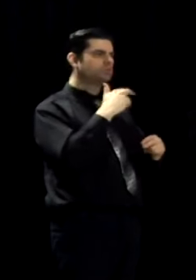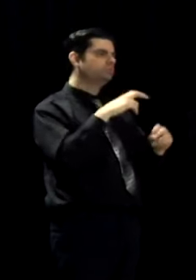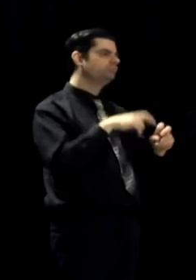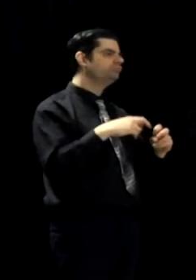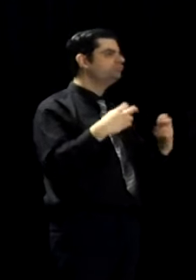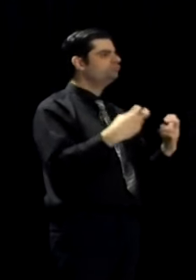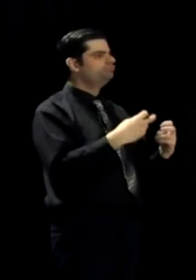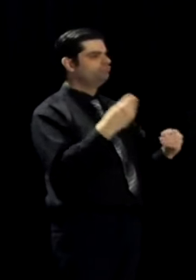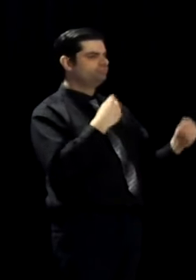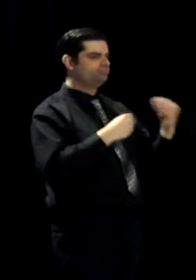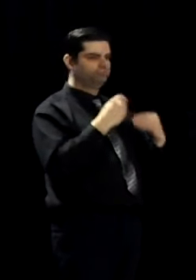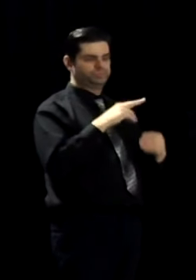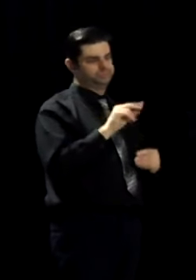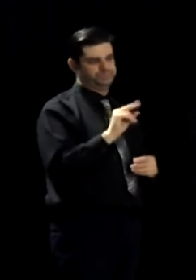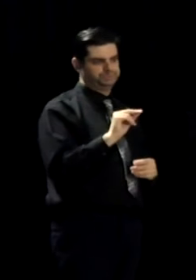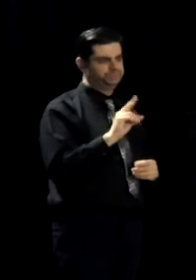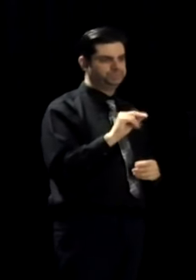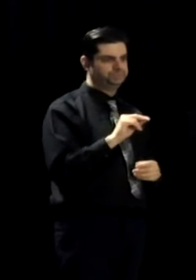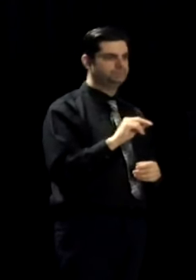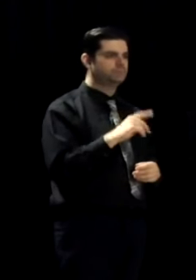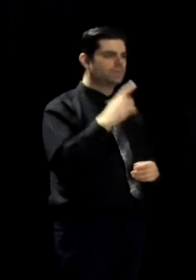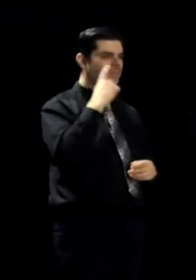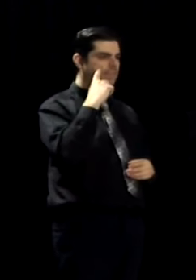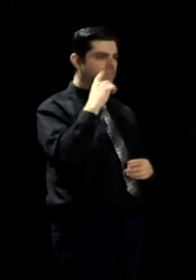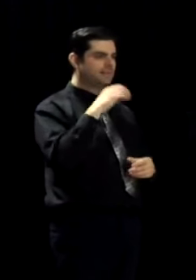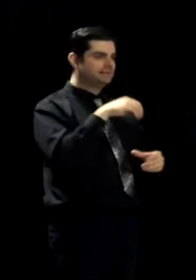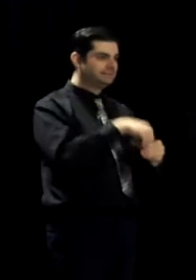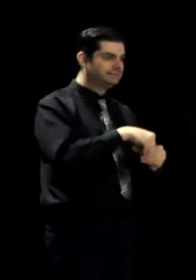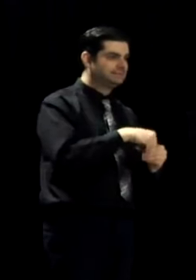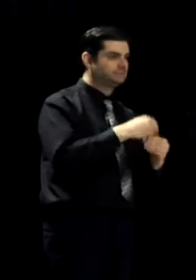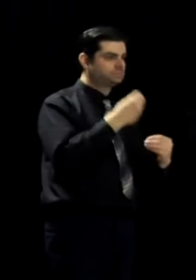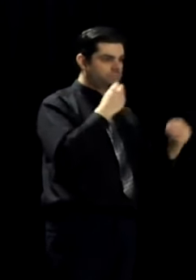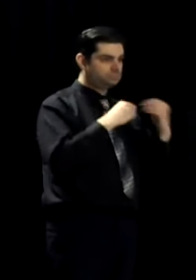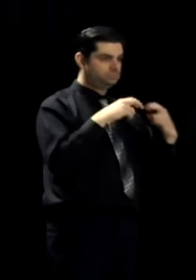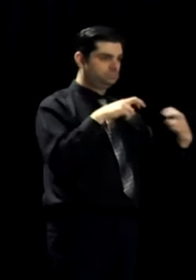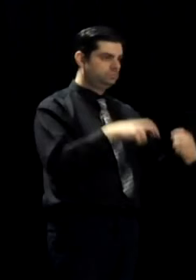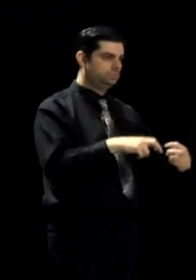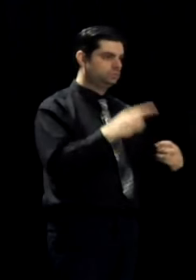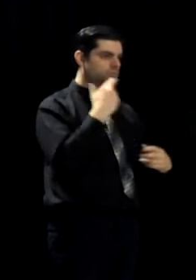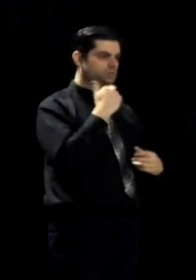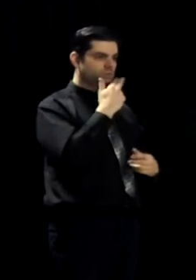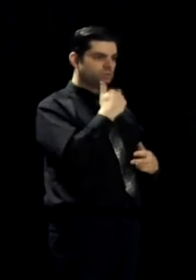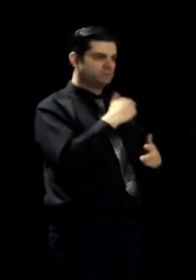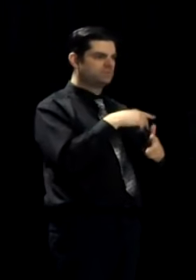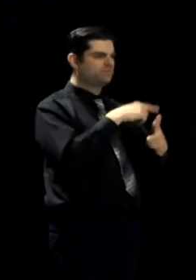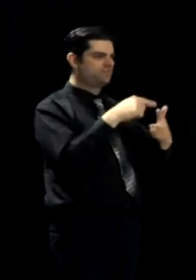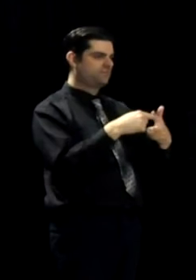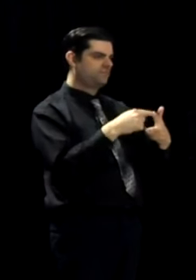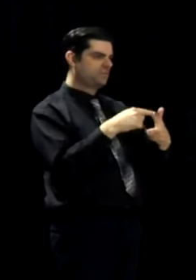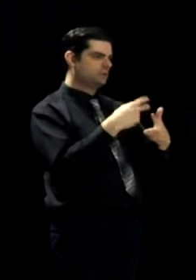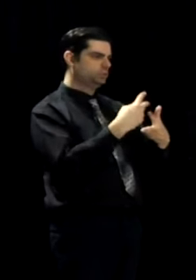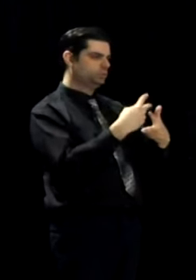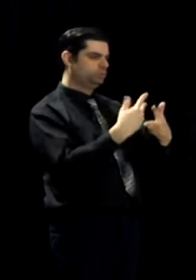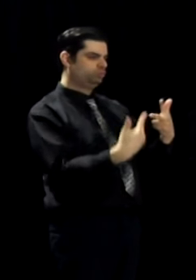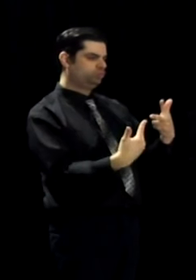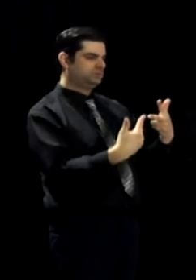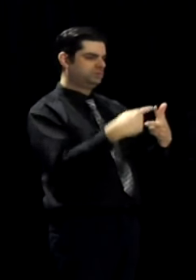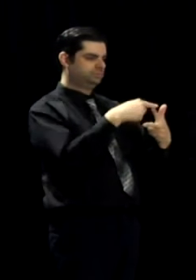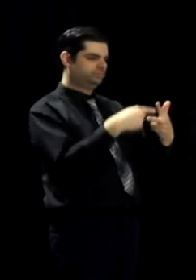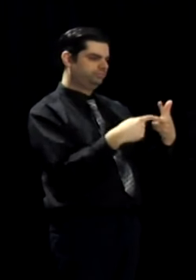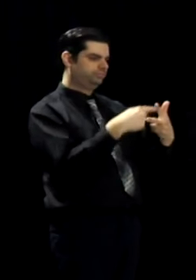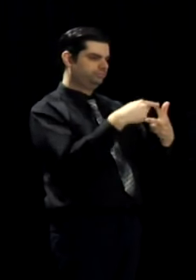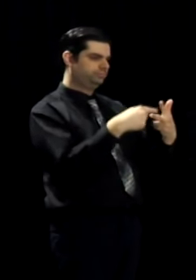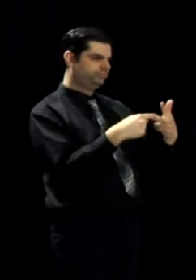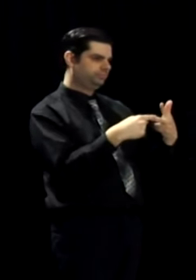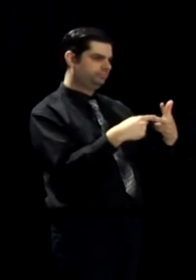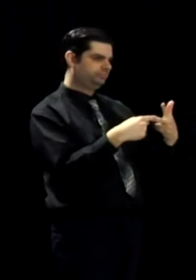when that's more of a phase two than potentially phase three, call. And so it's a sweet